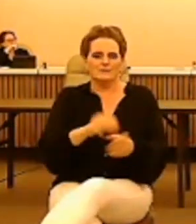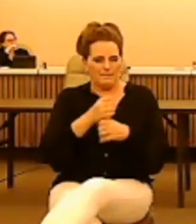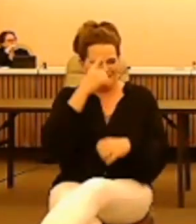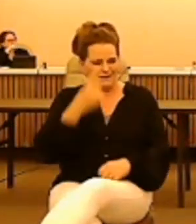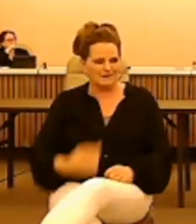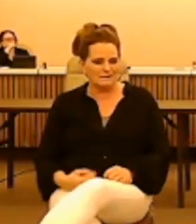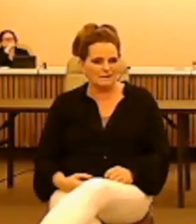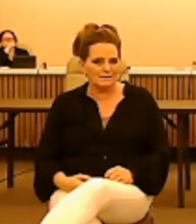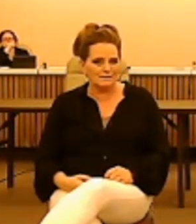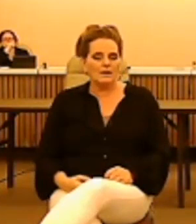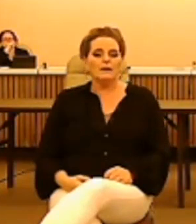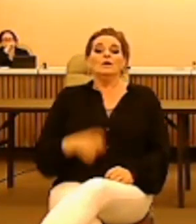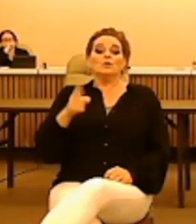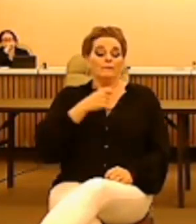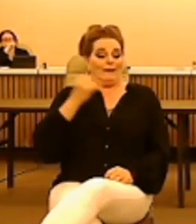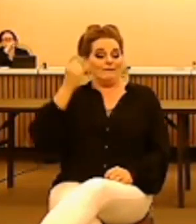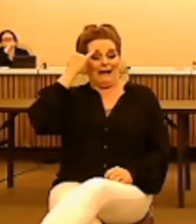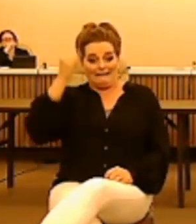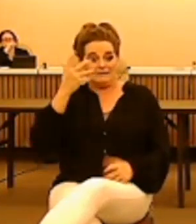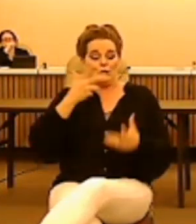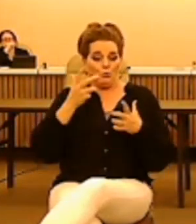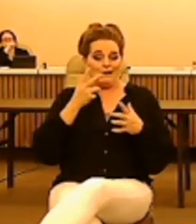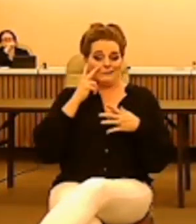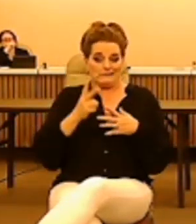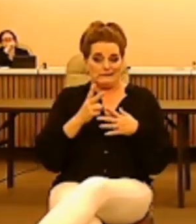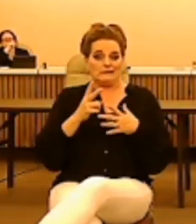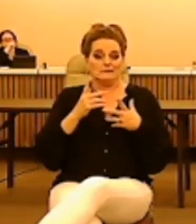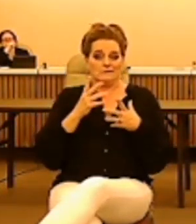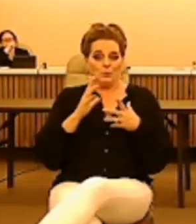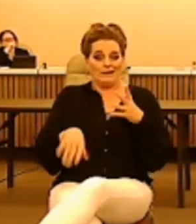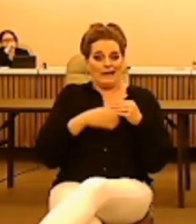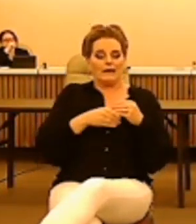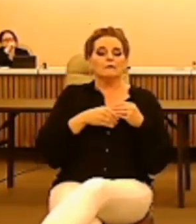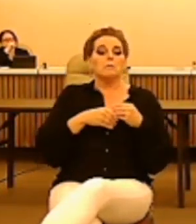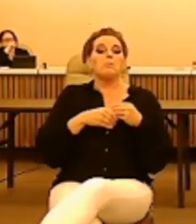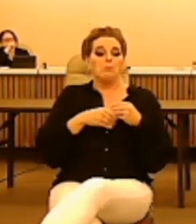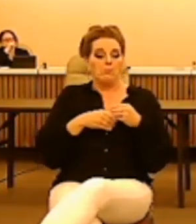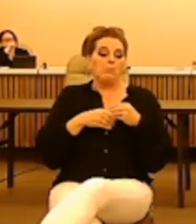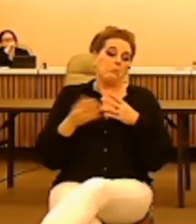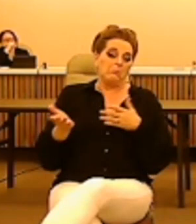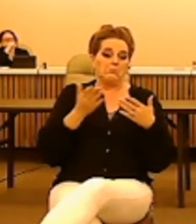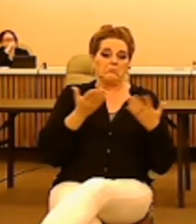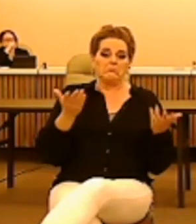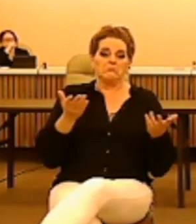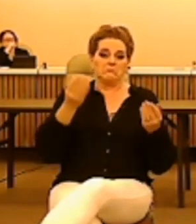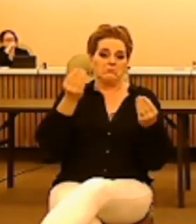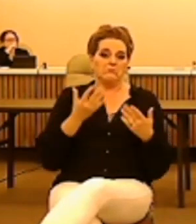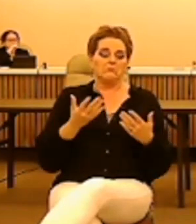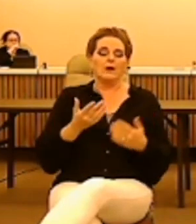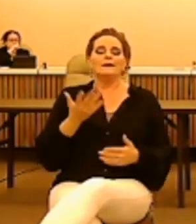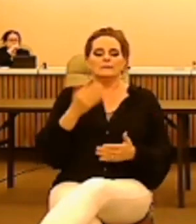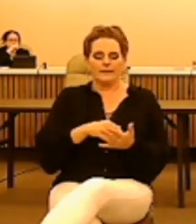So if you've got ideas that you would love to see added there, you can bring it forth. You know,